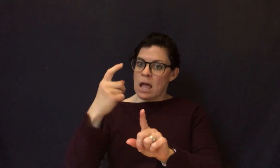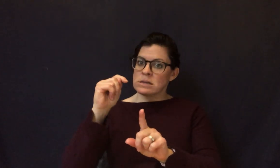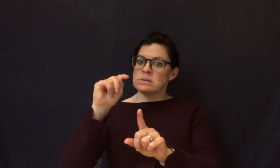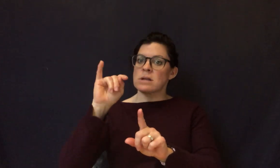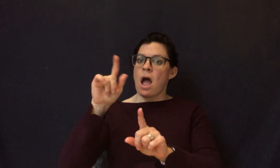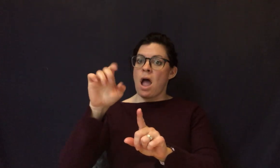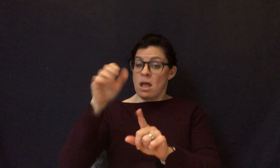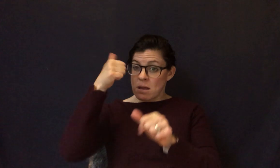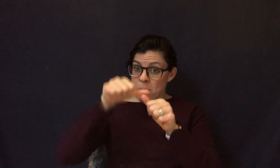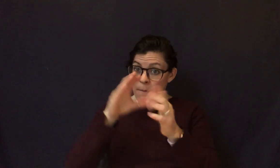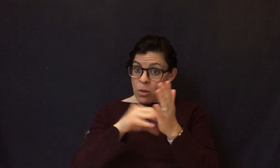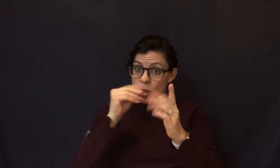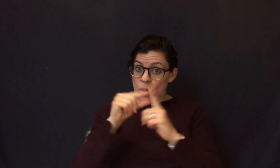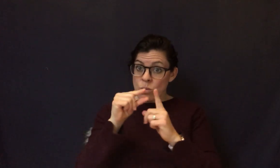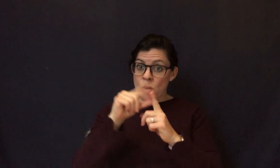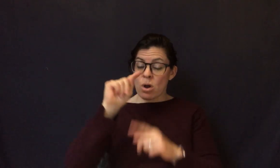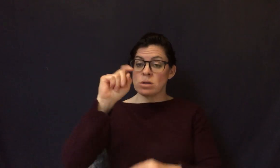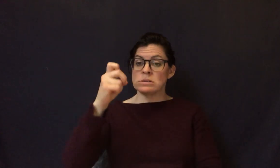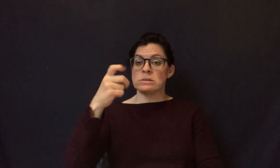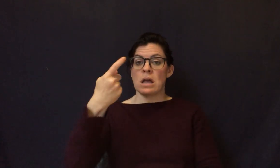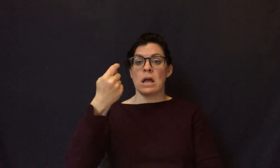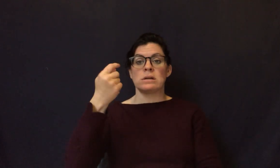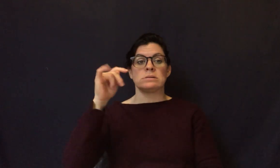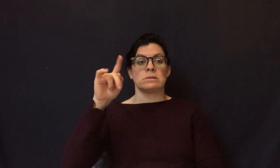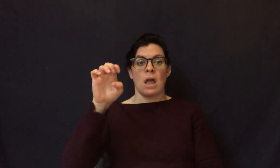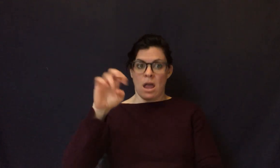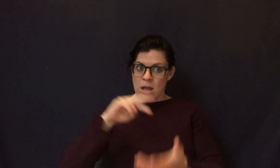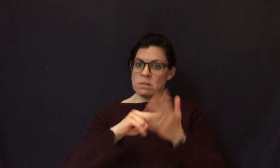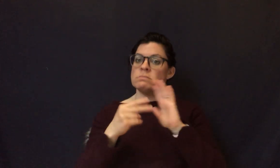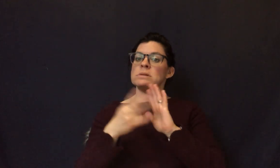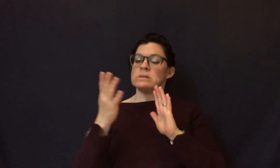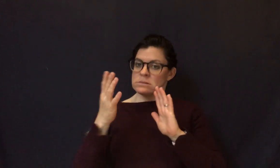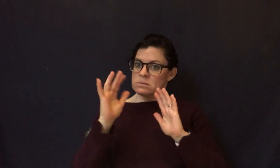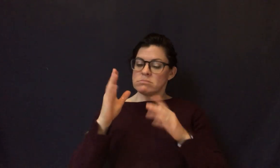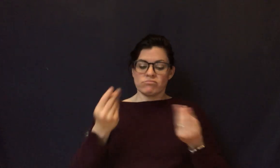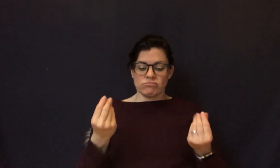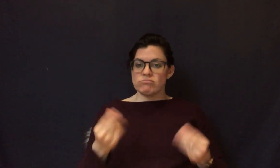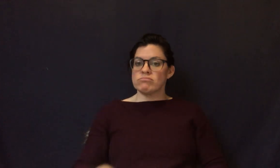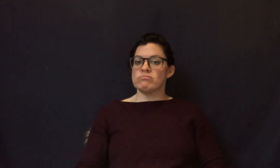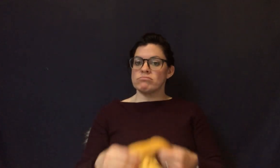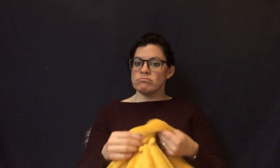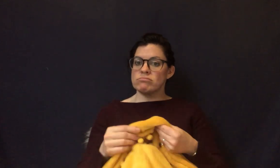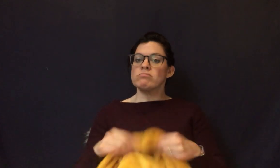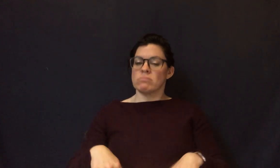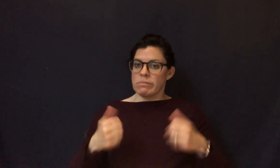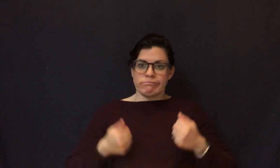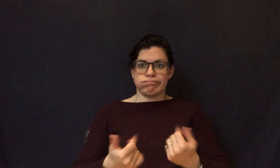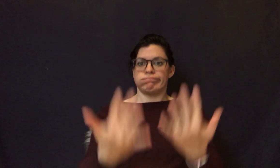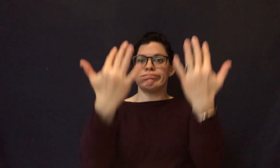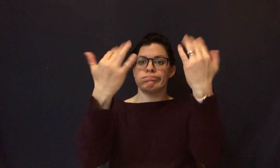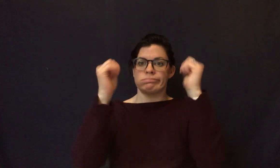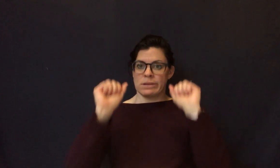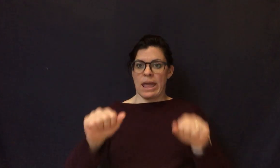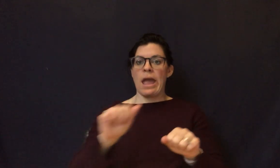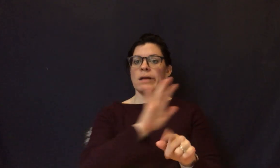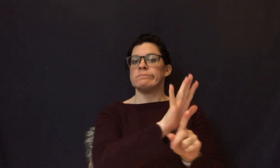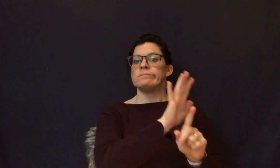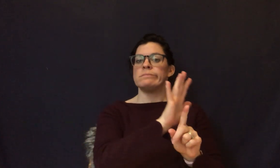Thanks, Sam. Okay? So it's a Class A fire. All right, well, so make sure you shake the mustard,